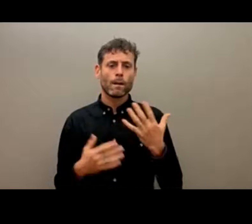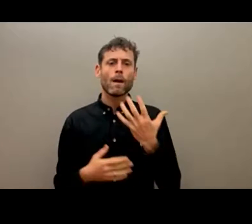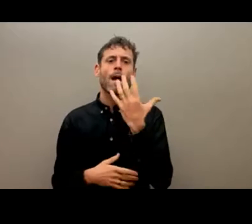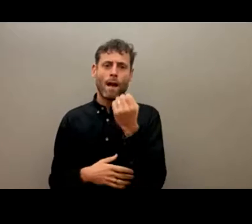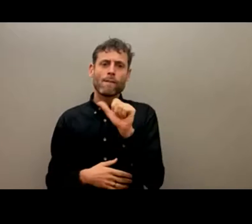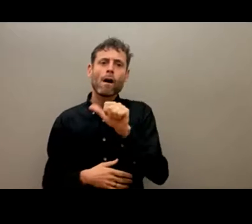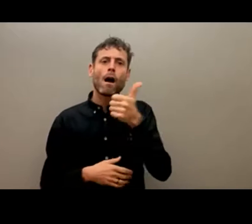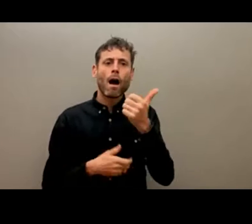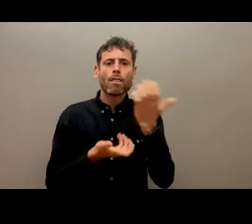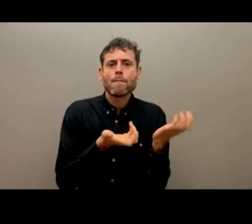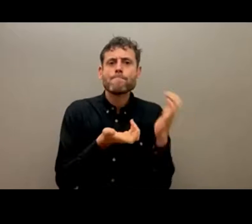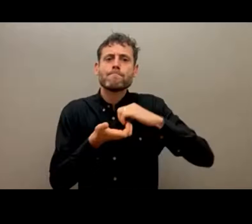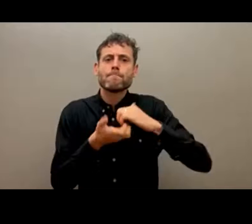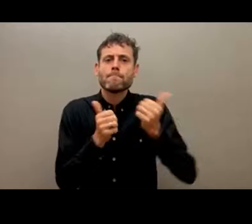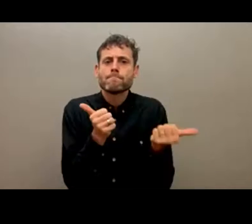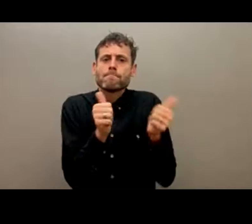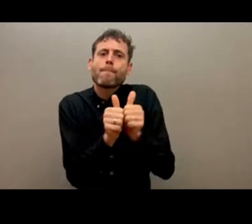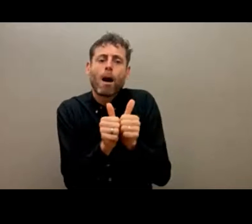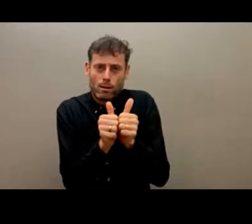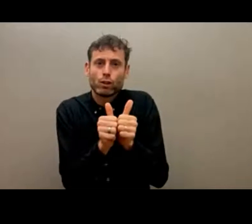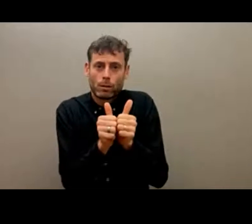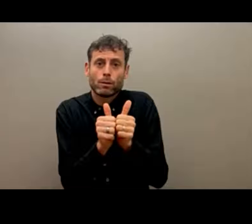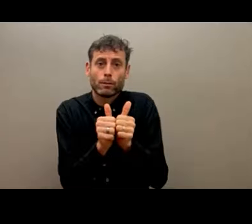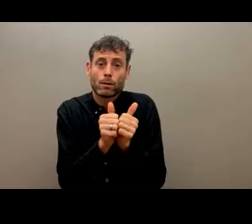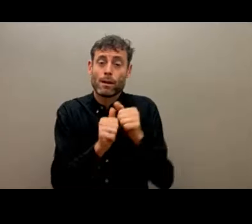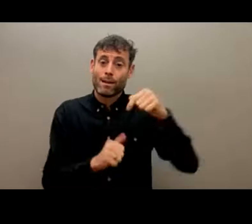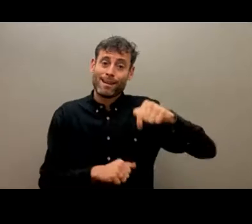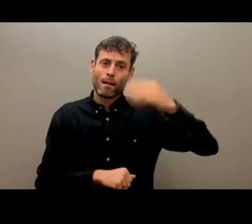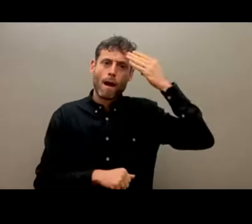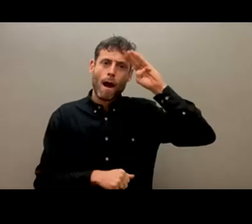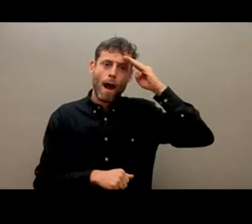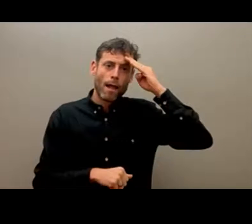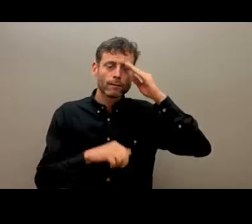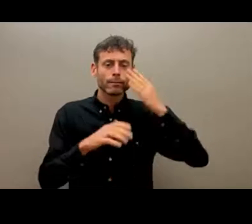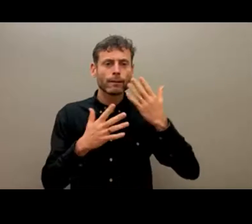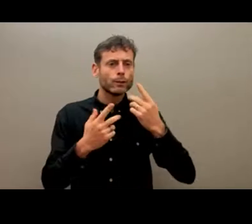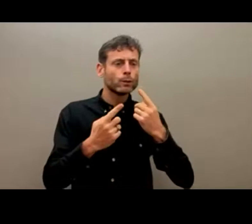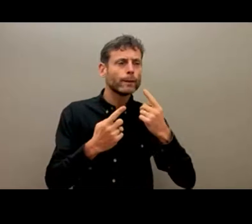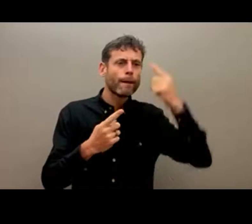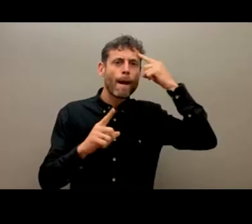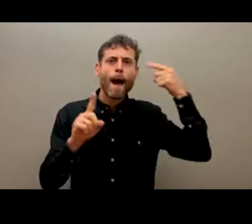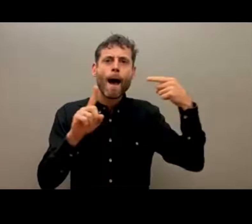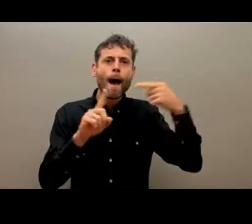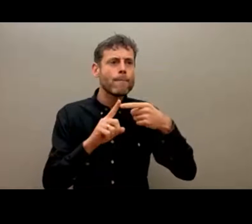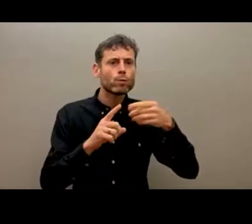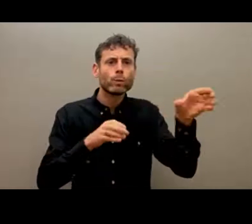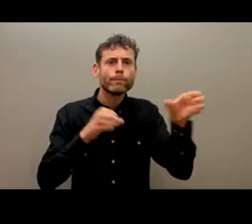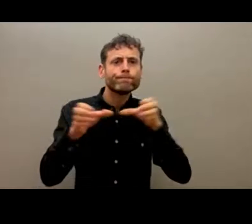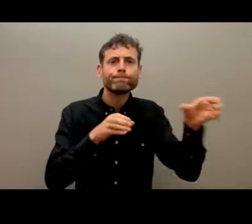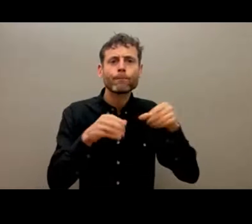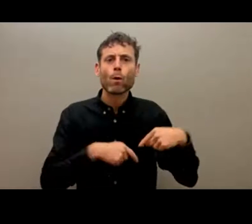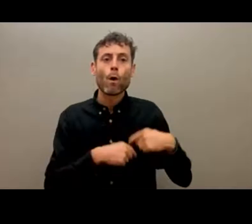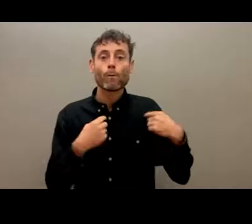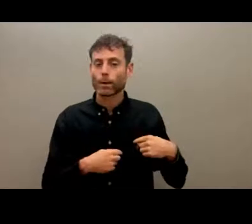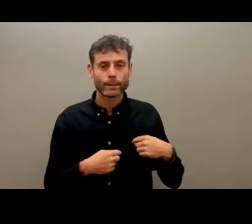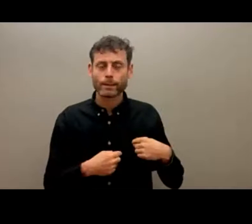in using their networks in Ireland, not to recruit volunteers, but instead to fundraise for their local partners